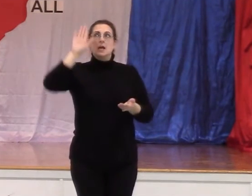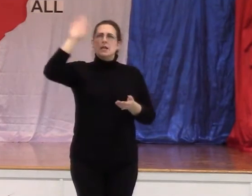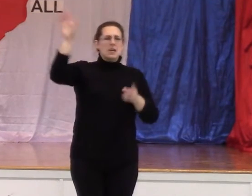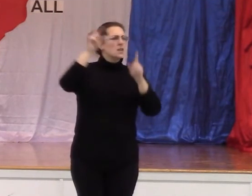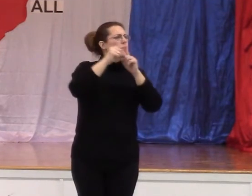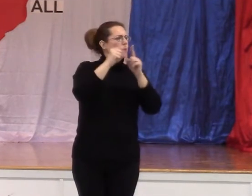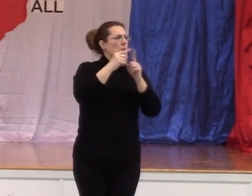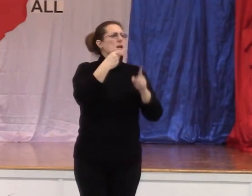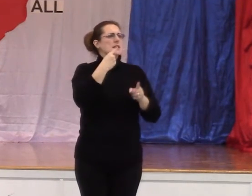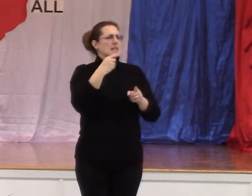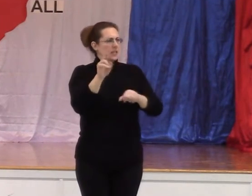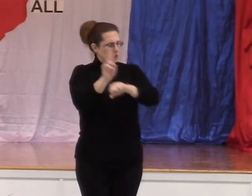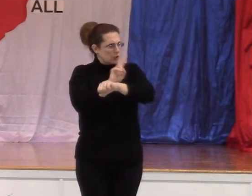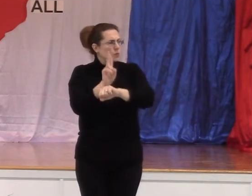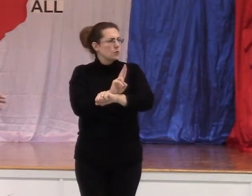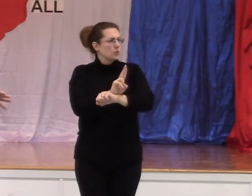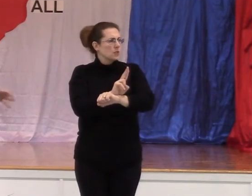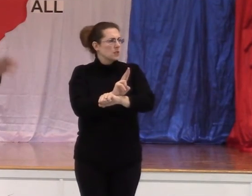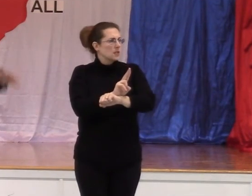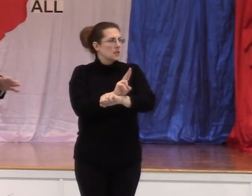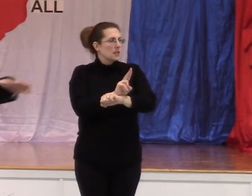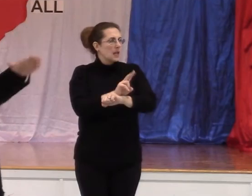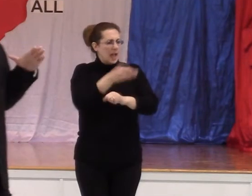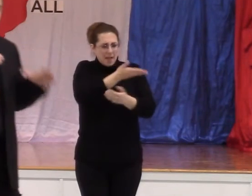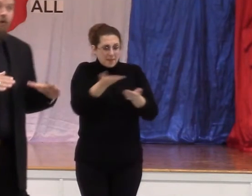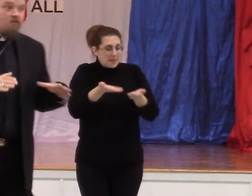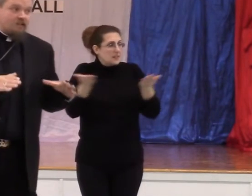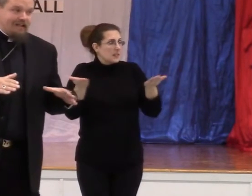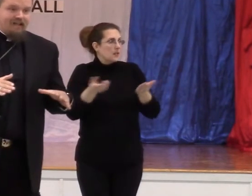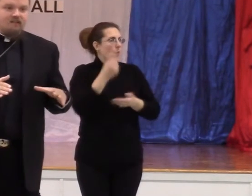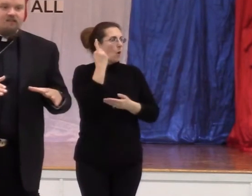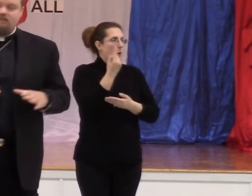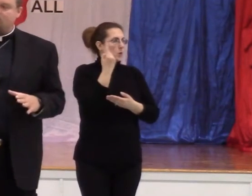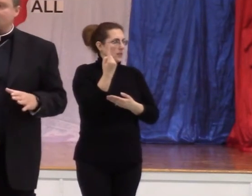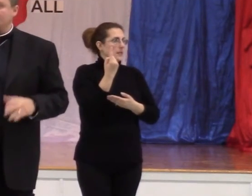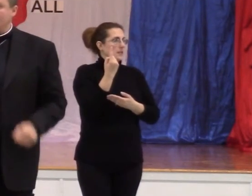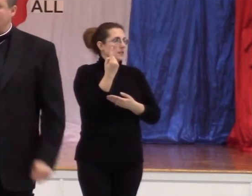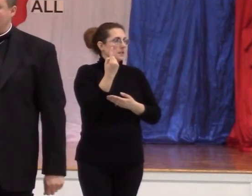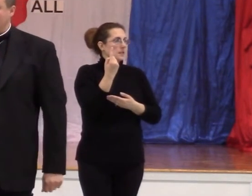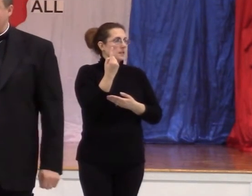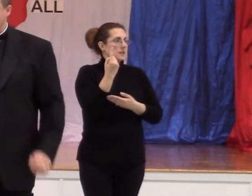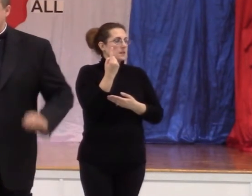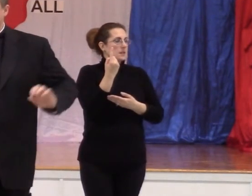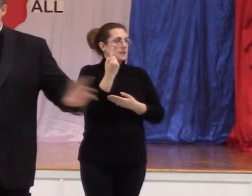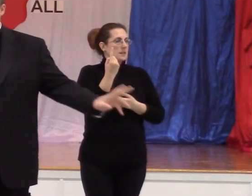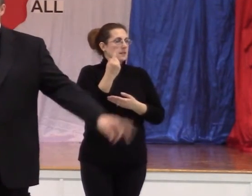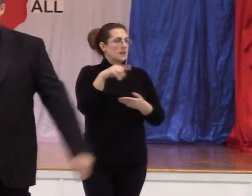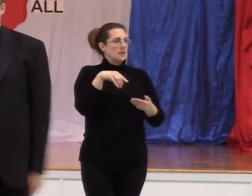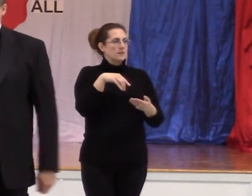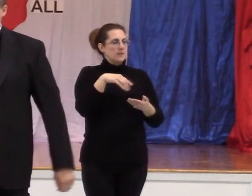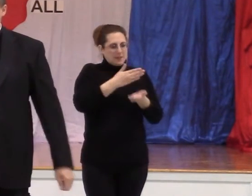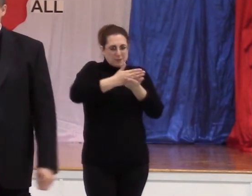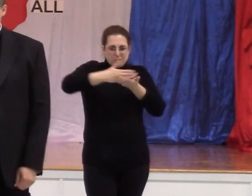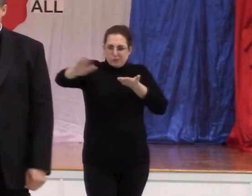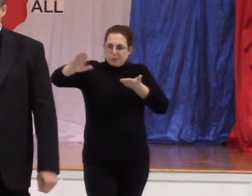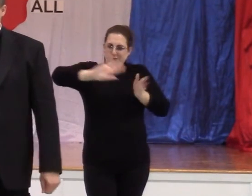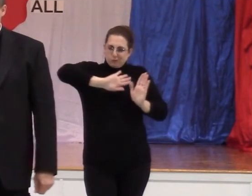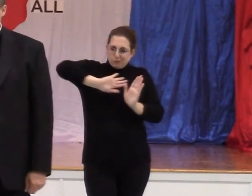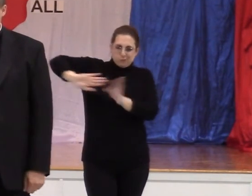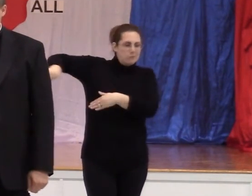Word says He uses, and these things only, and they jettison it.